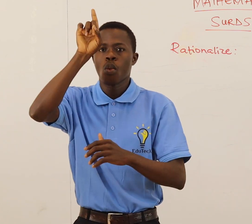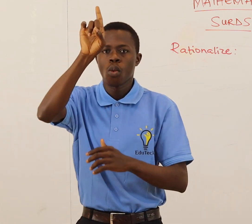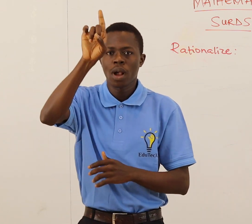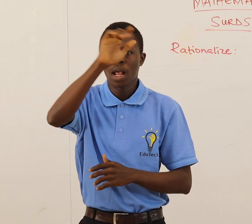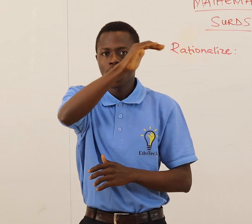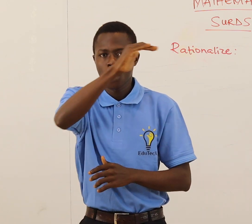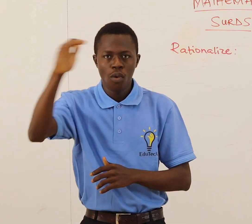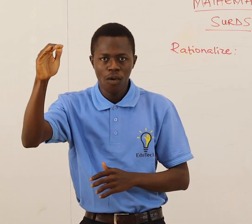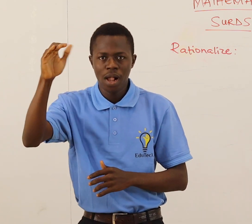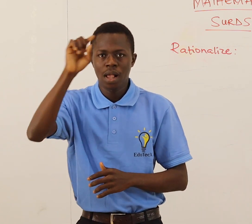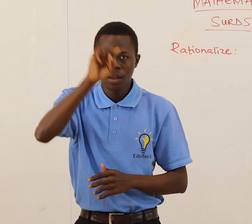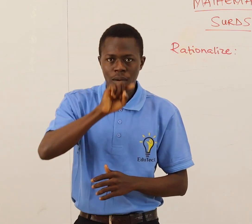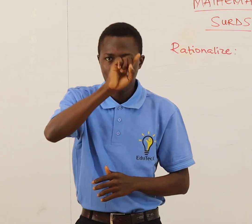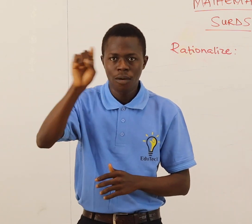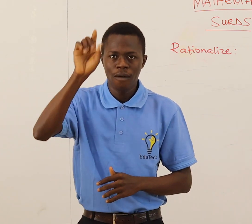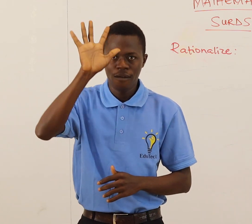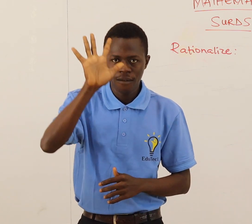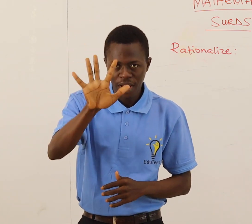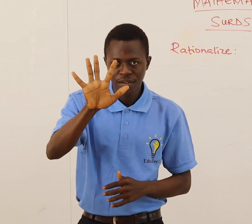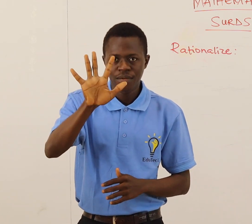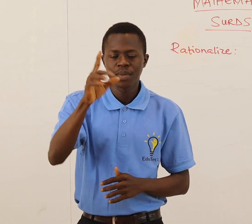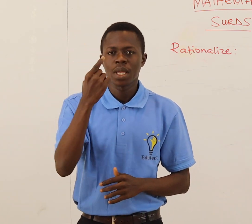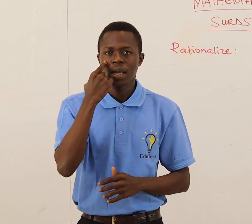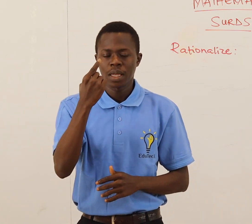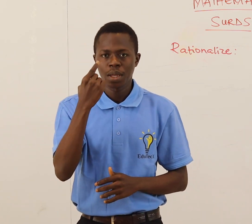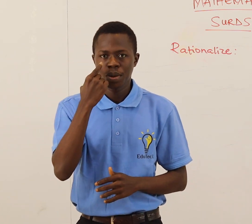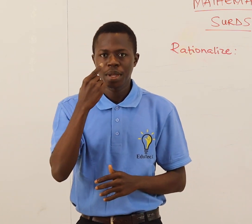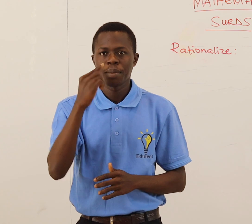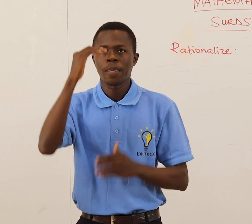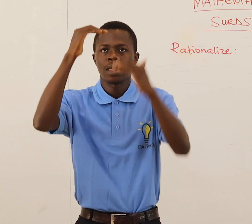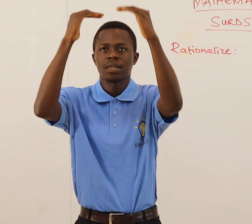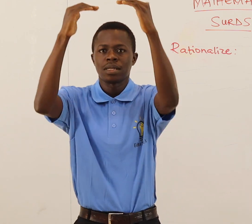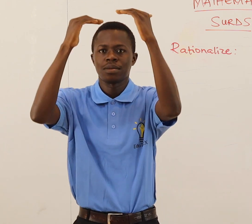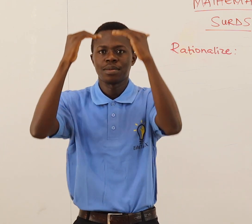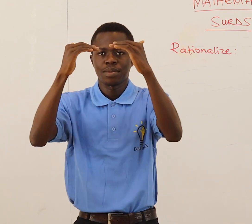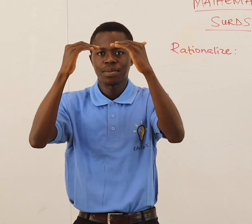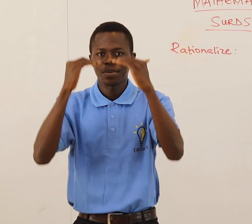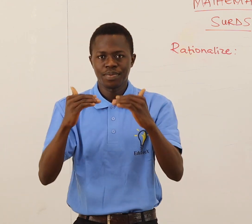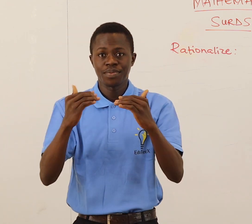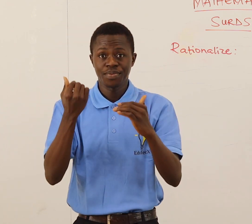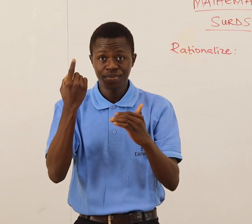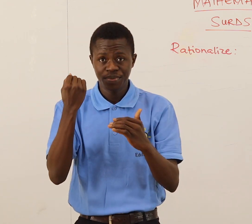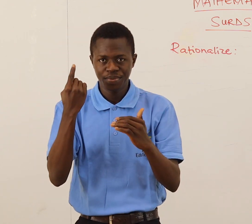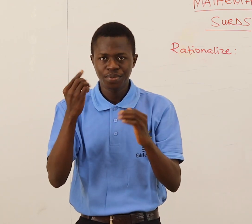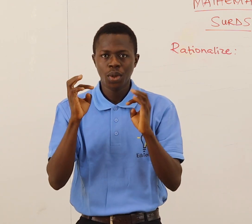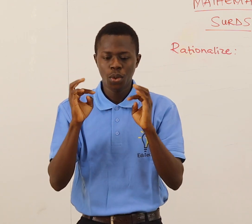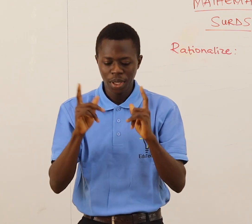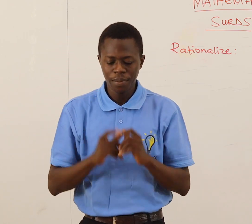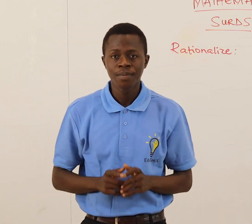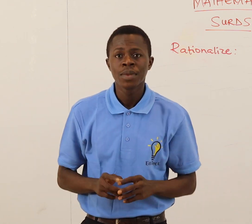So let's start with the example on the board. We are going to rationalize 1 divided by the square root of